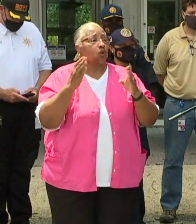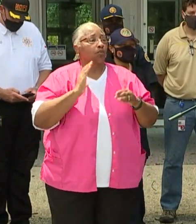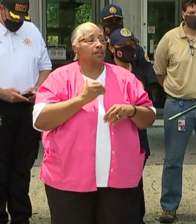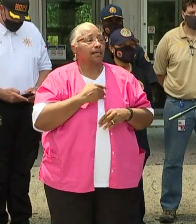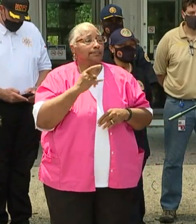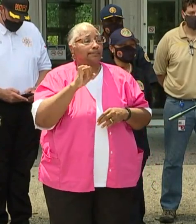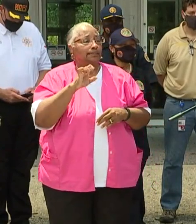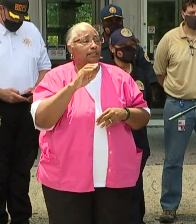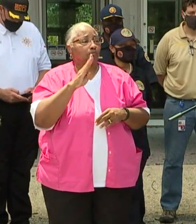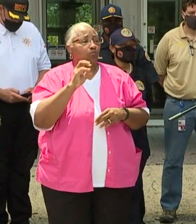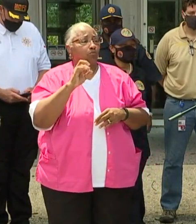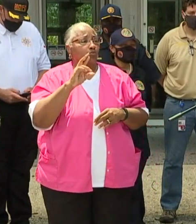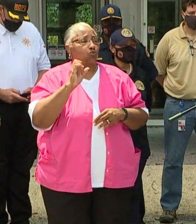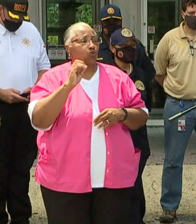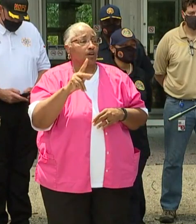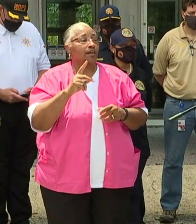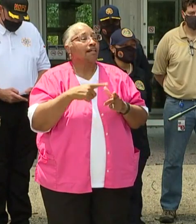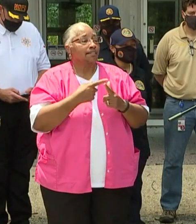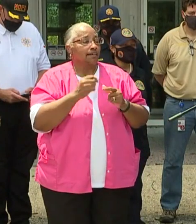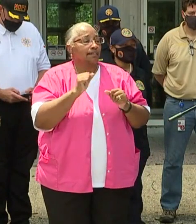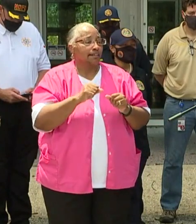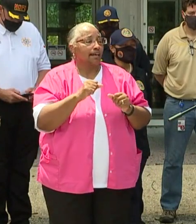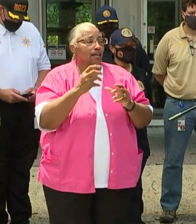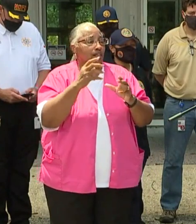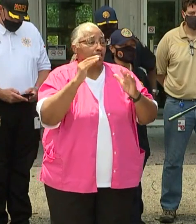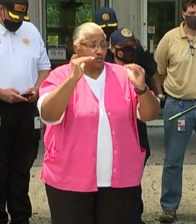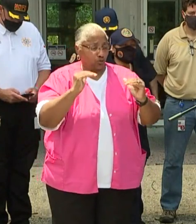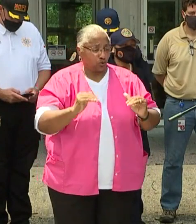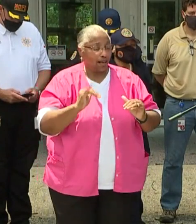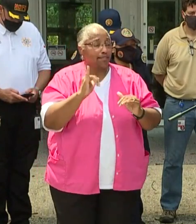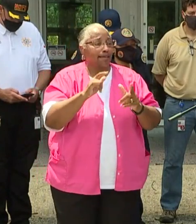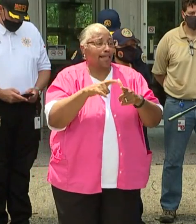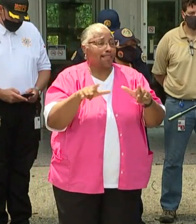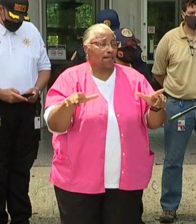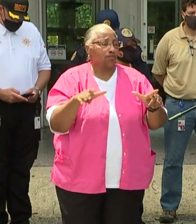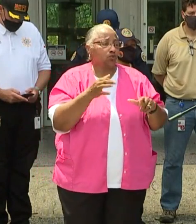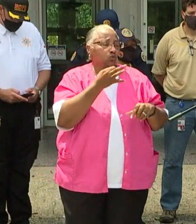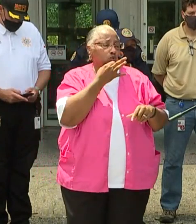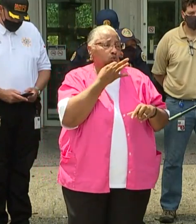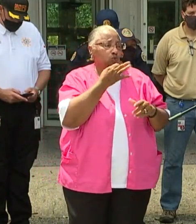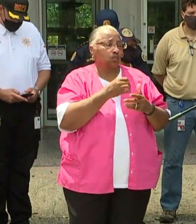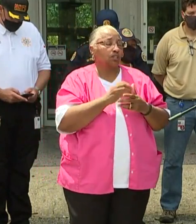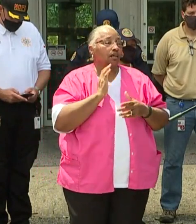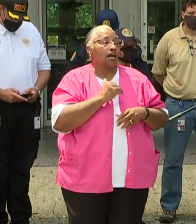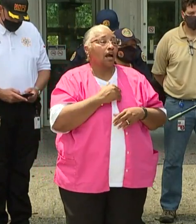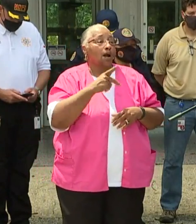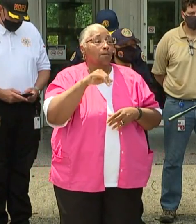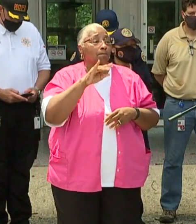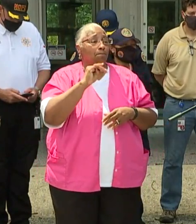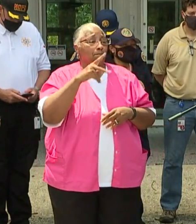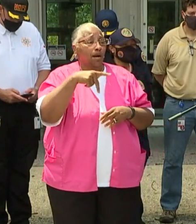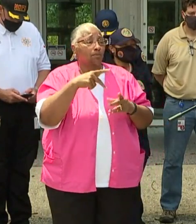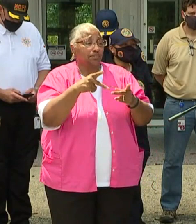and that way it can drain the lake even further. Our PCCP operations, which is our pump stations at the